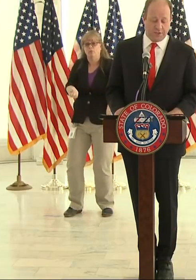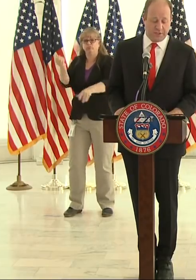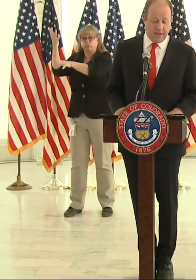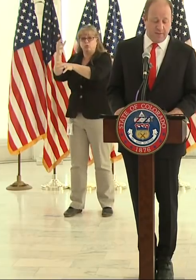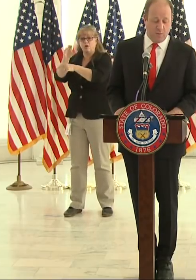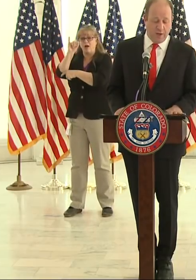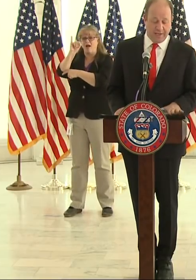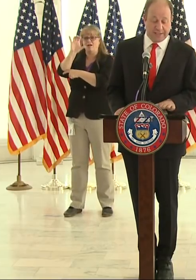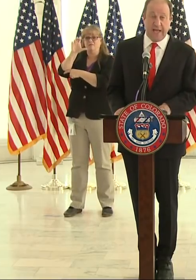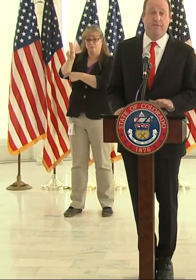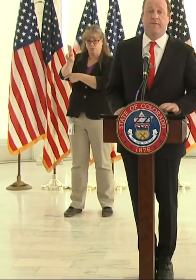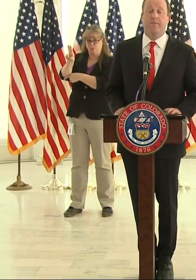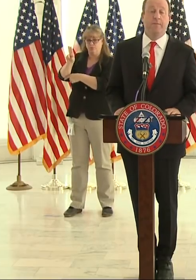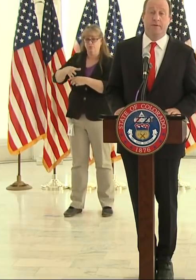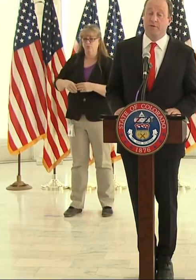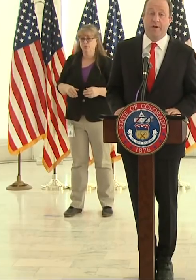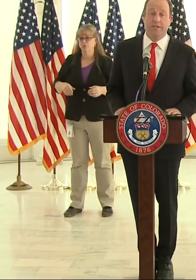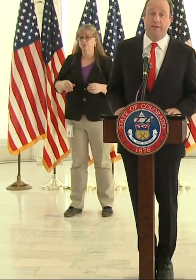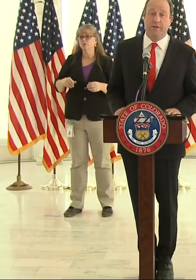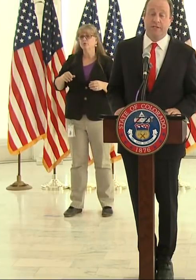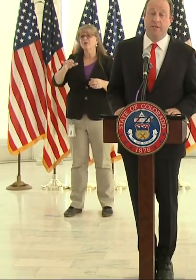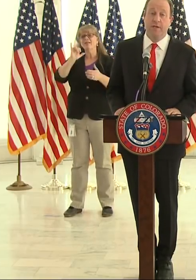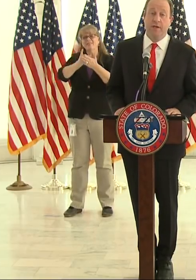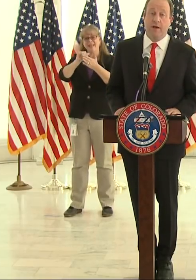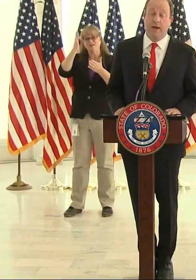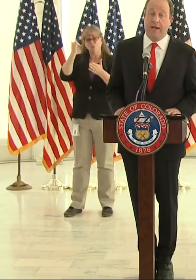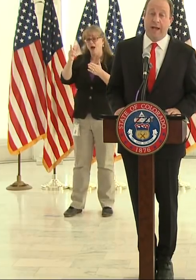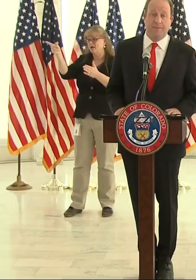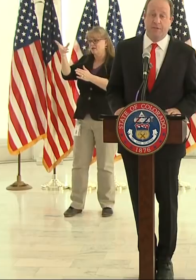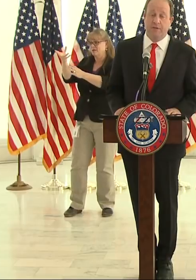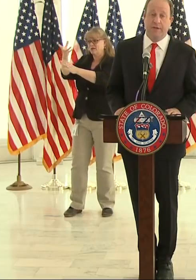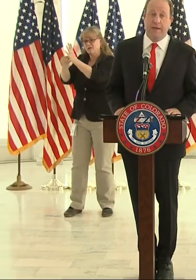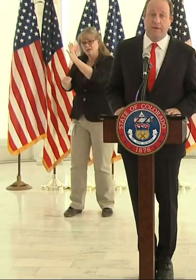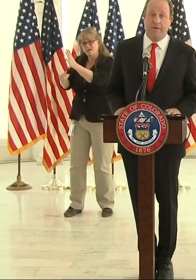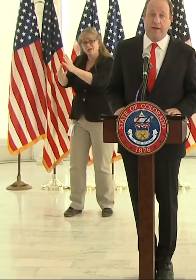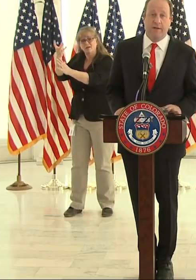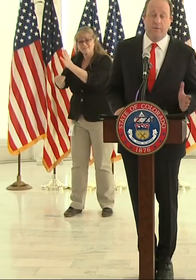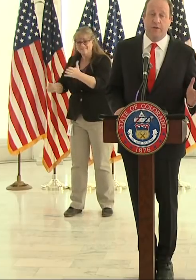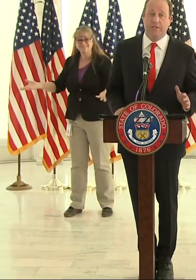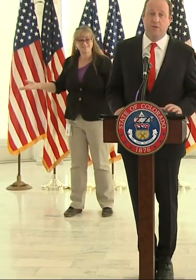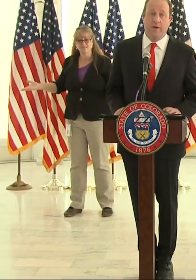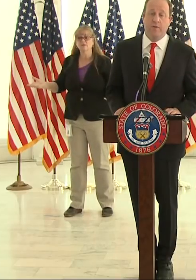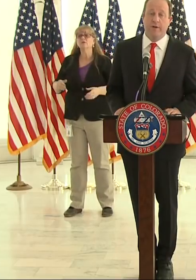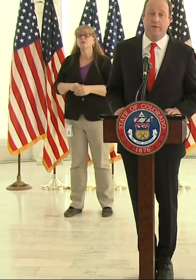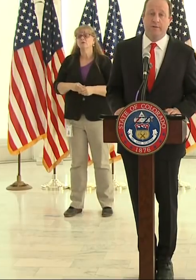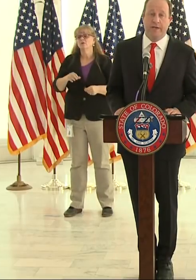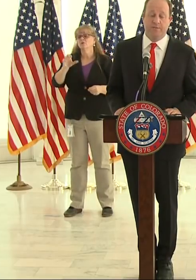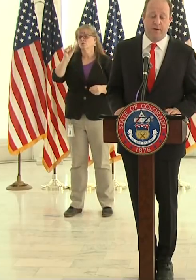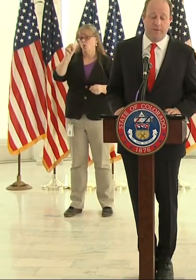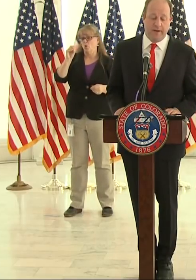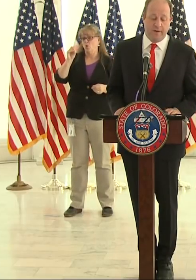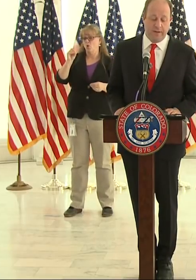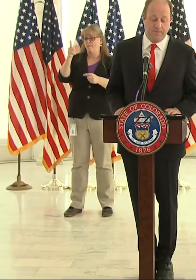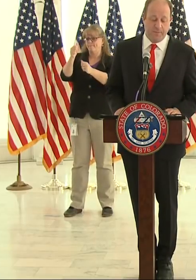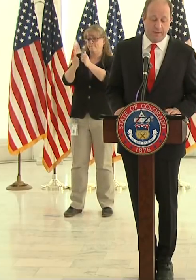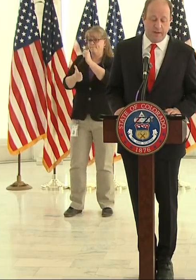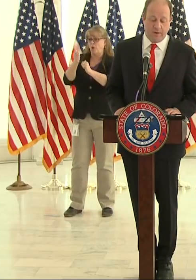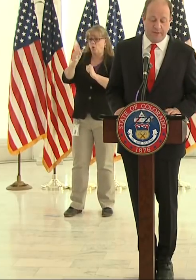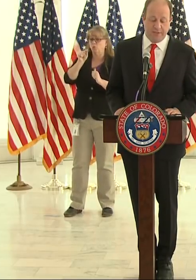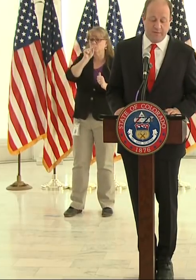of course, while it is safer for people in their 20s and 30s, it absolutely can be fatal. I mean, we lost a 21-year-old baseball player